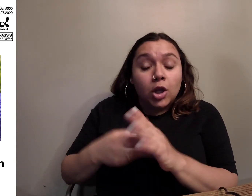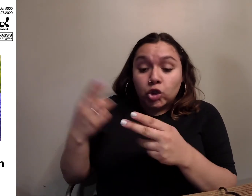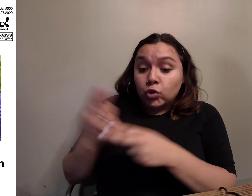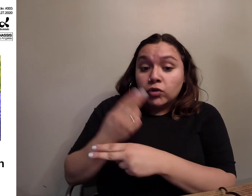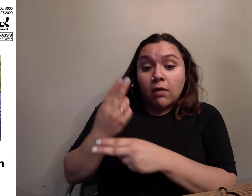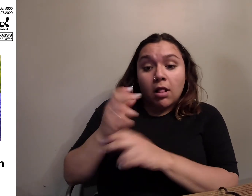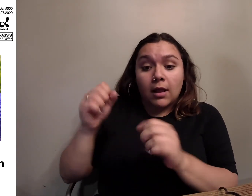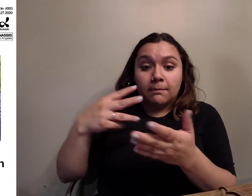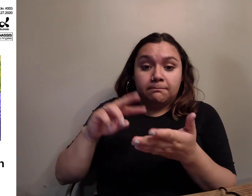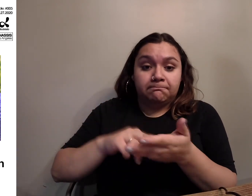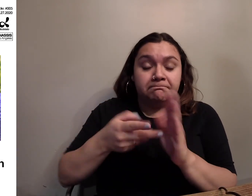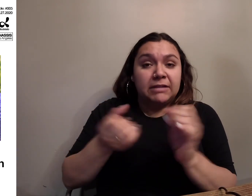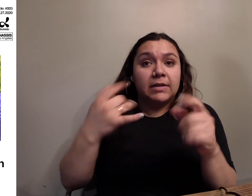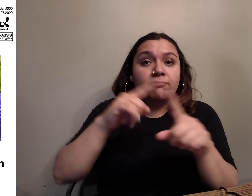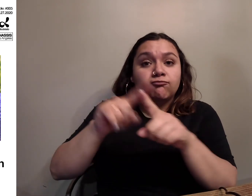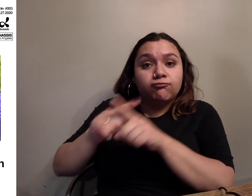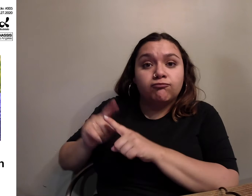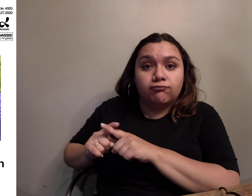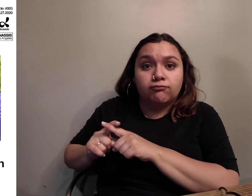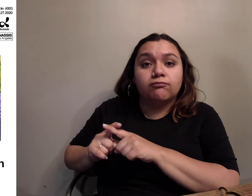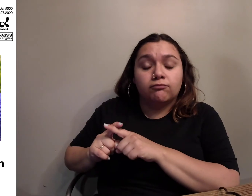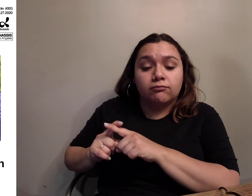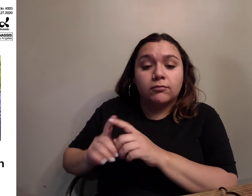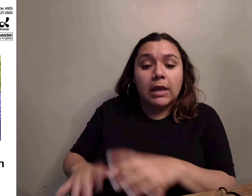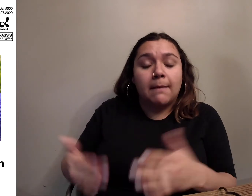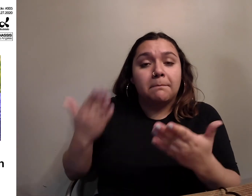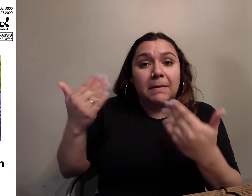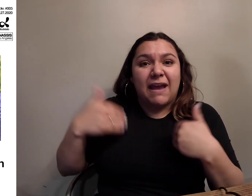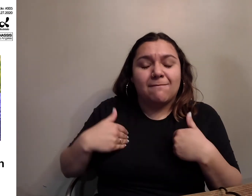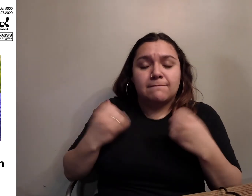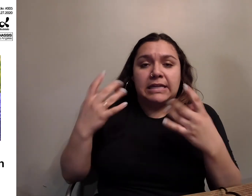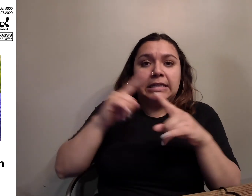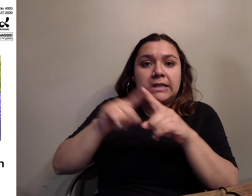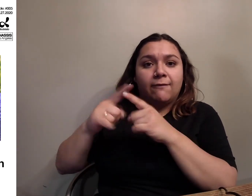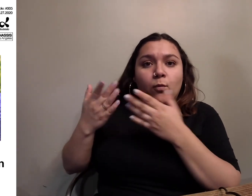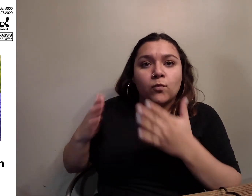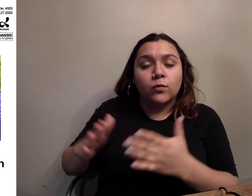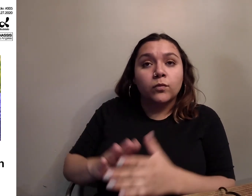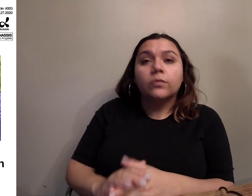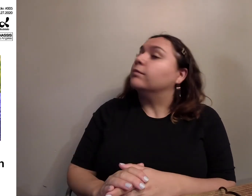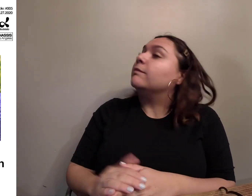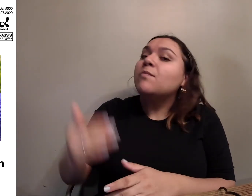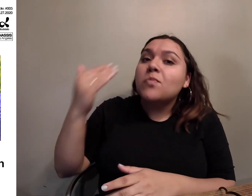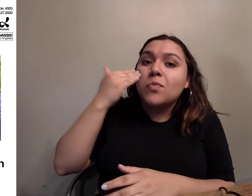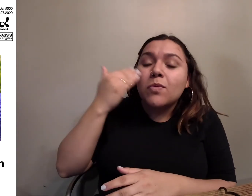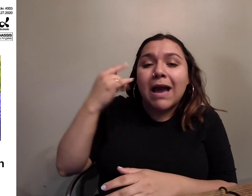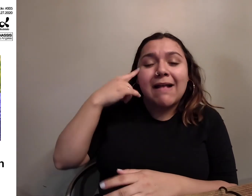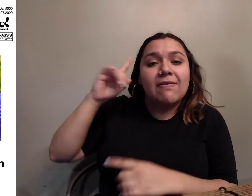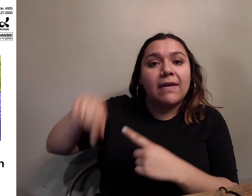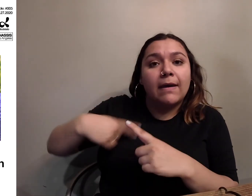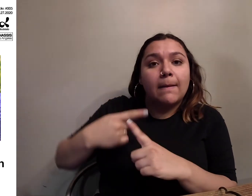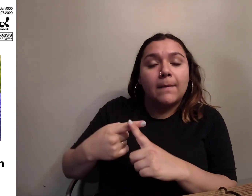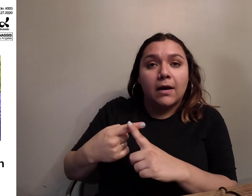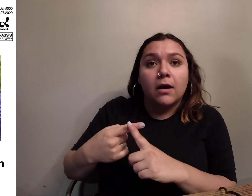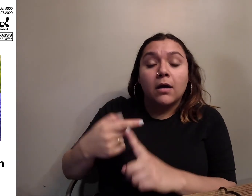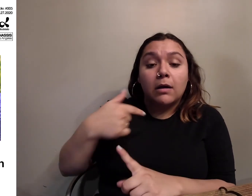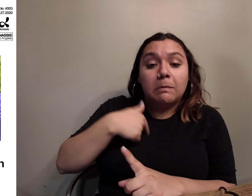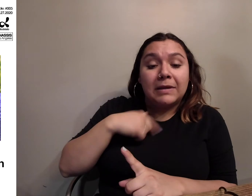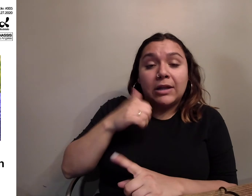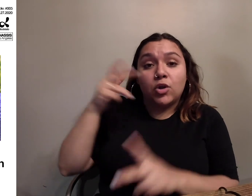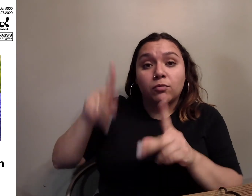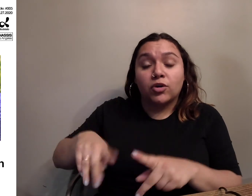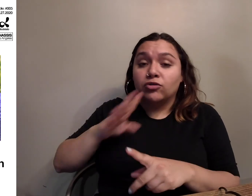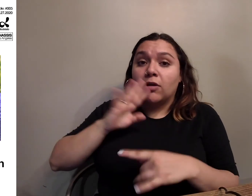can be many things, and can come about in many ways. And so when I think of Nina Simone talking about an